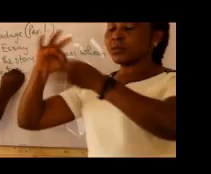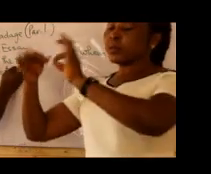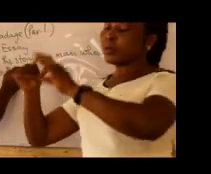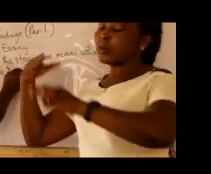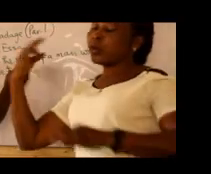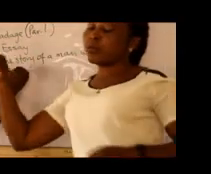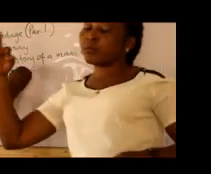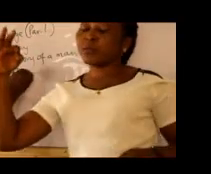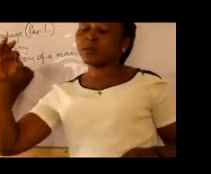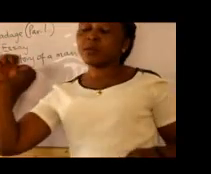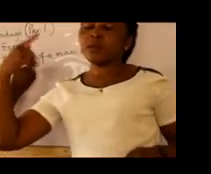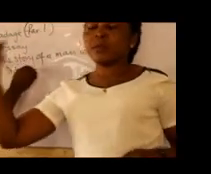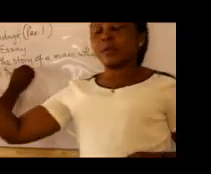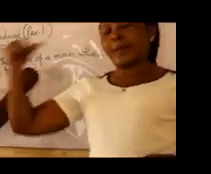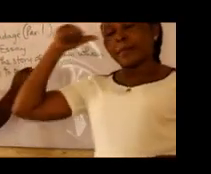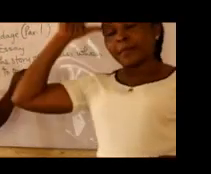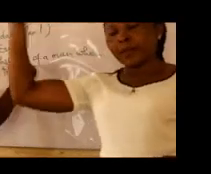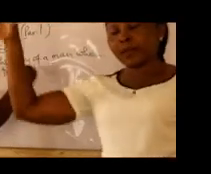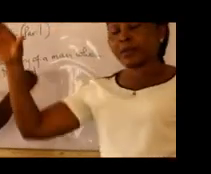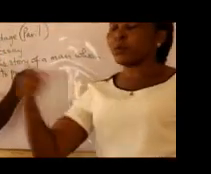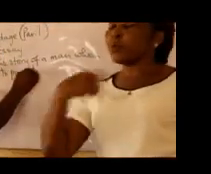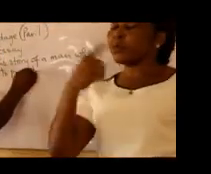provide